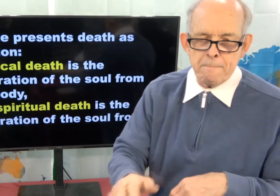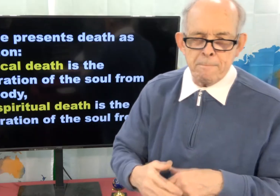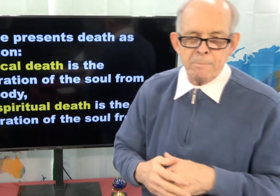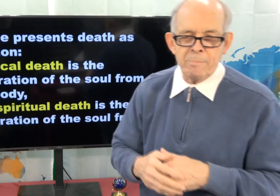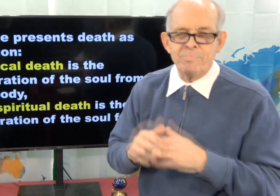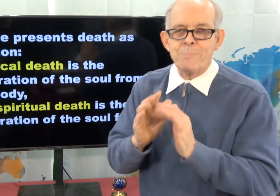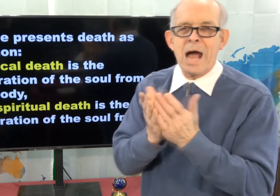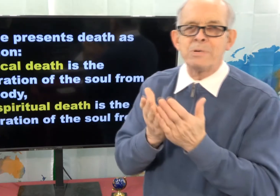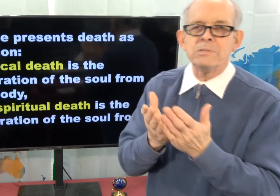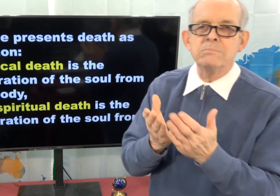The Bible